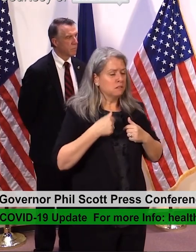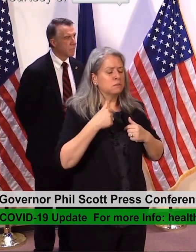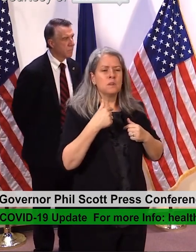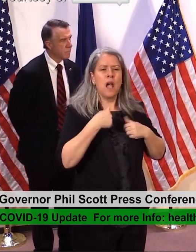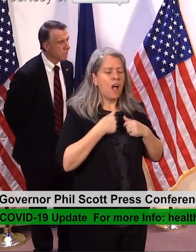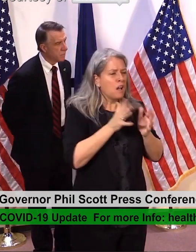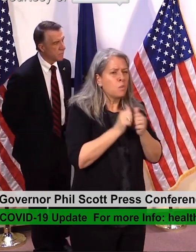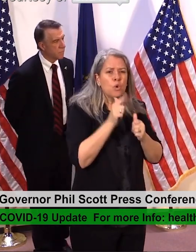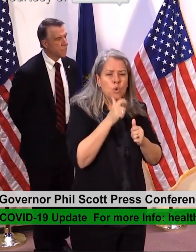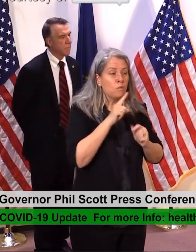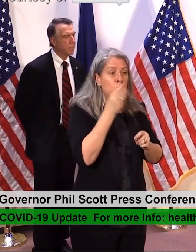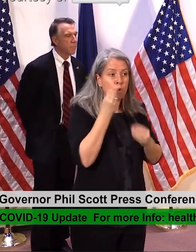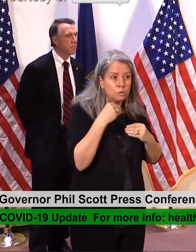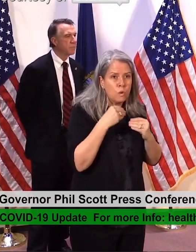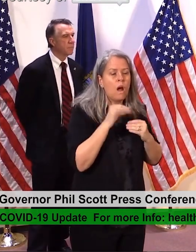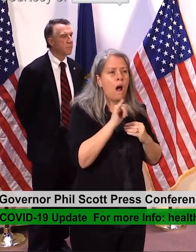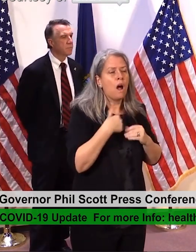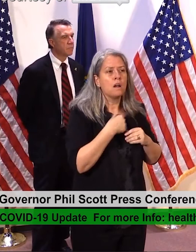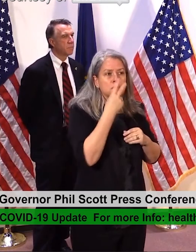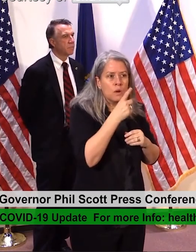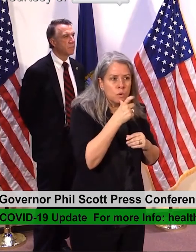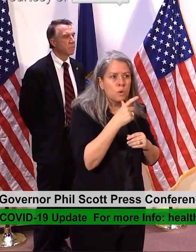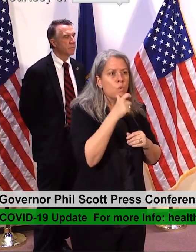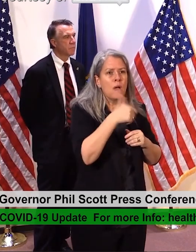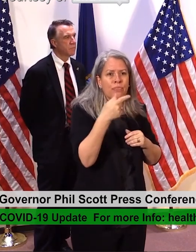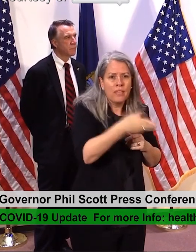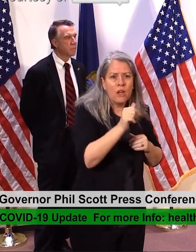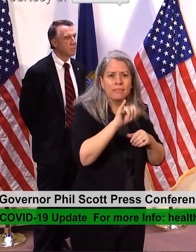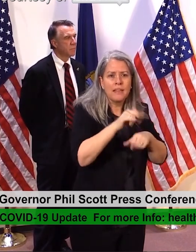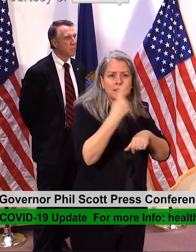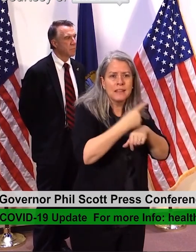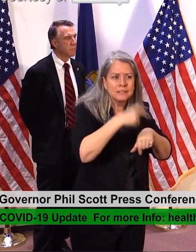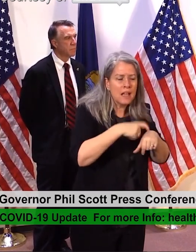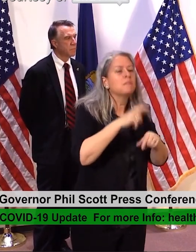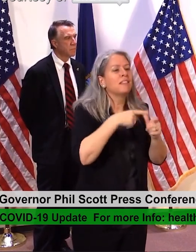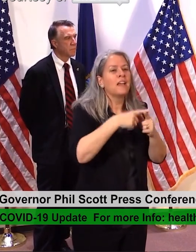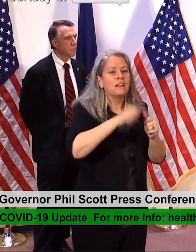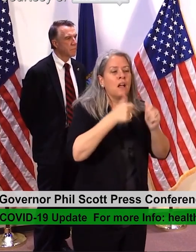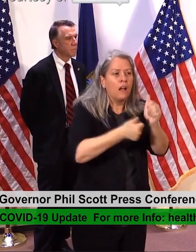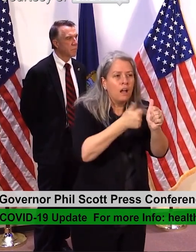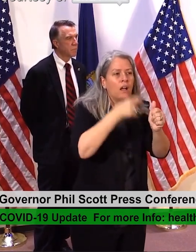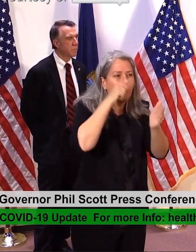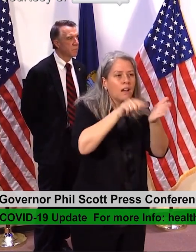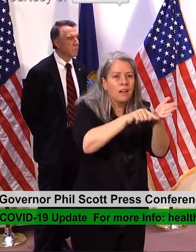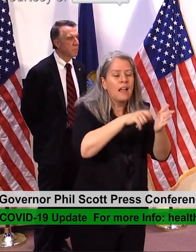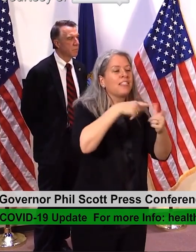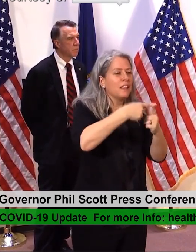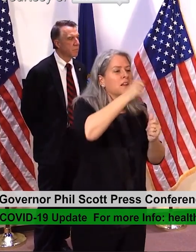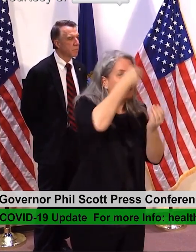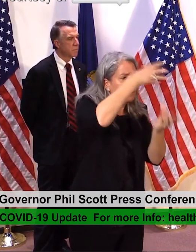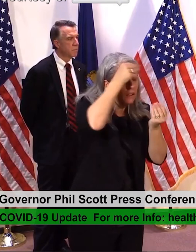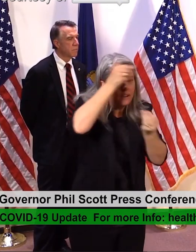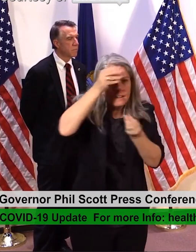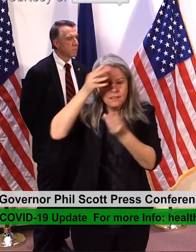testing produces an increased number of cases, we can do the appropriate thing case by case, because we will have manpower